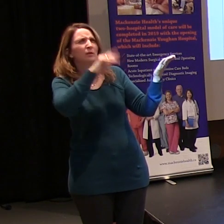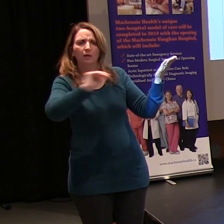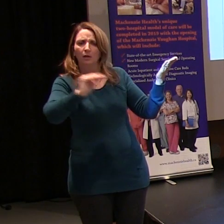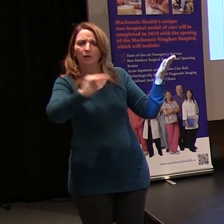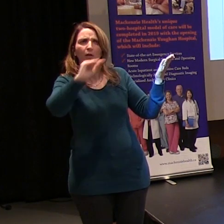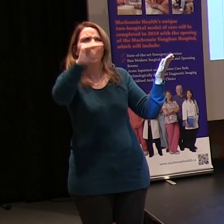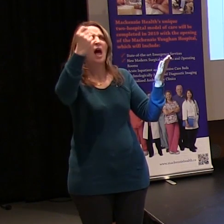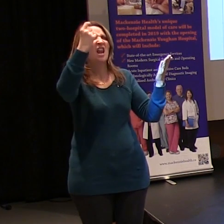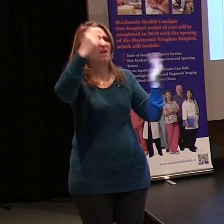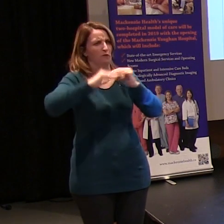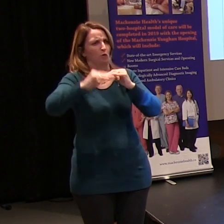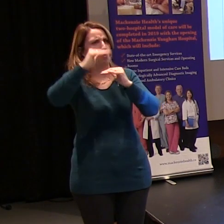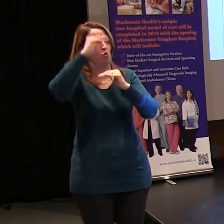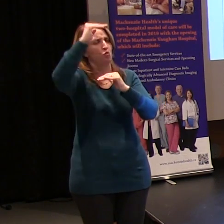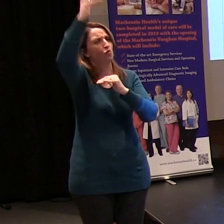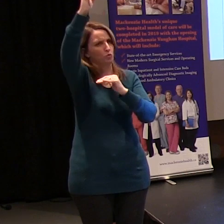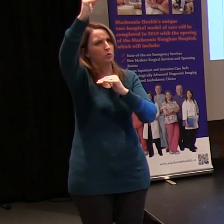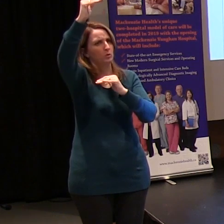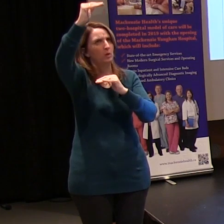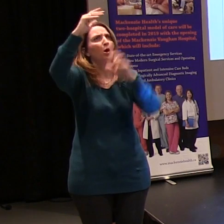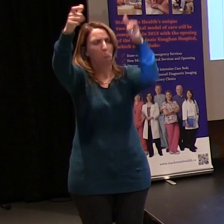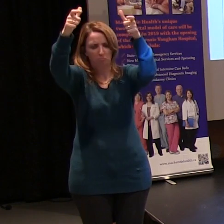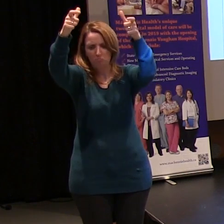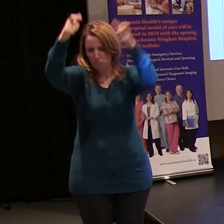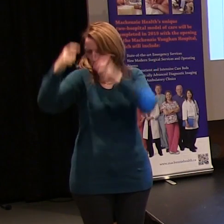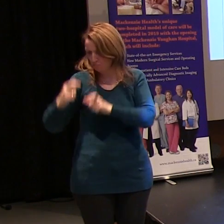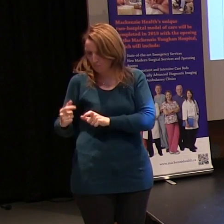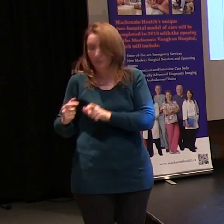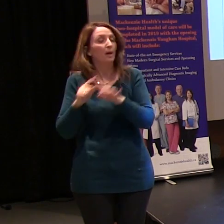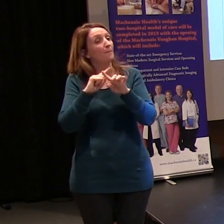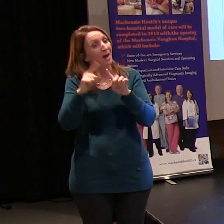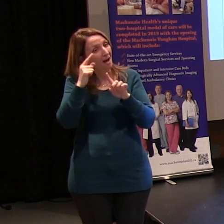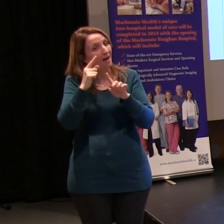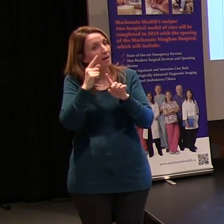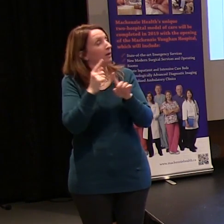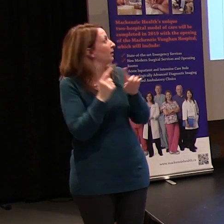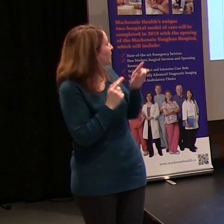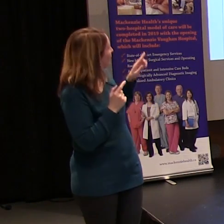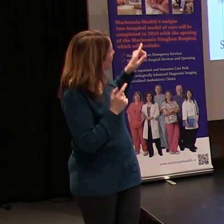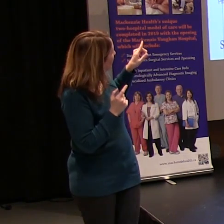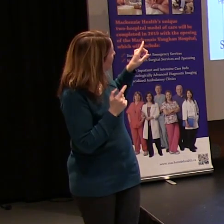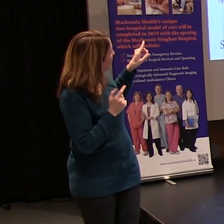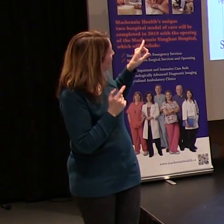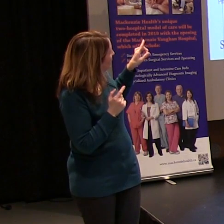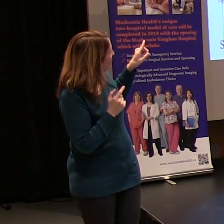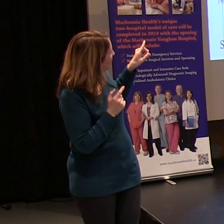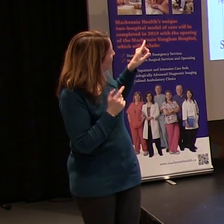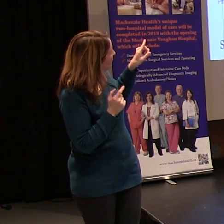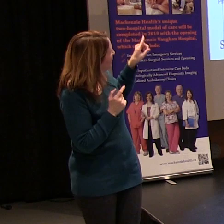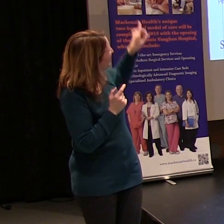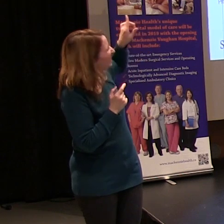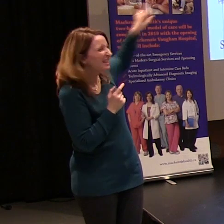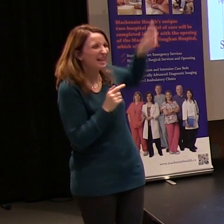that fit very nicely with those limits. But the most important, it's really this zone here that creating